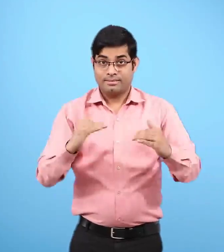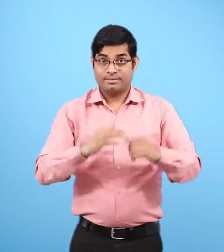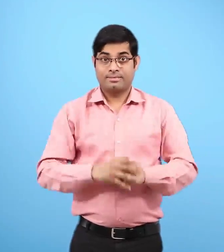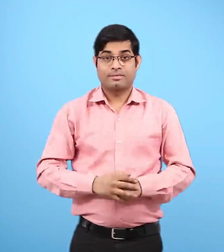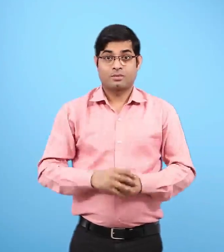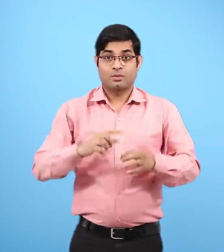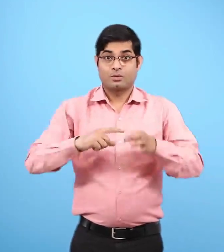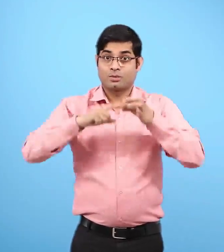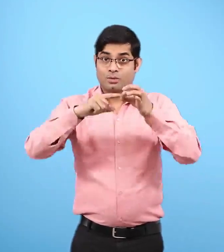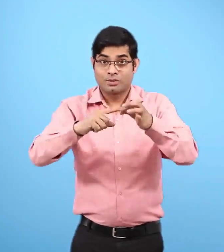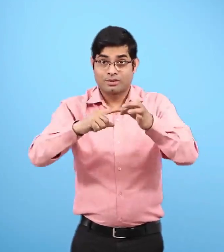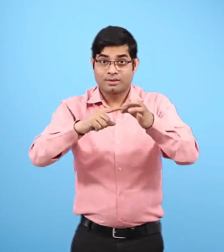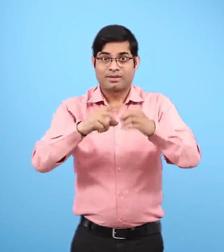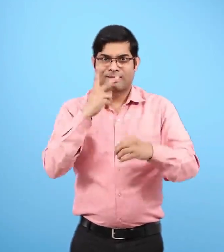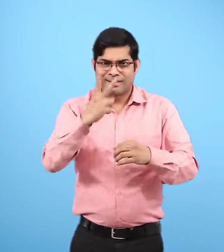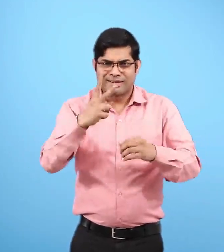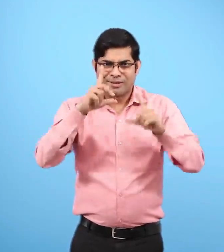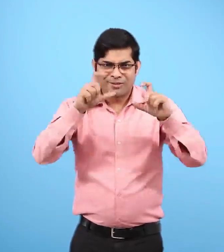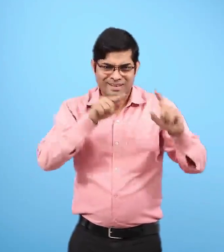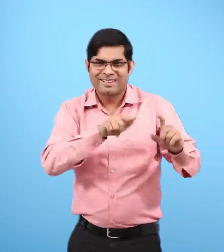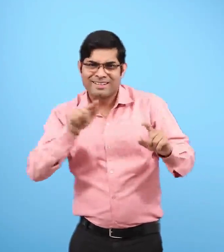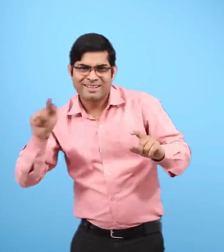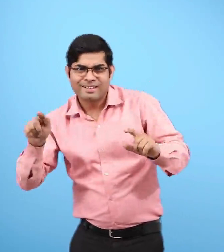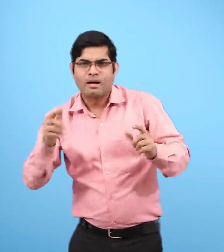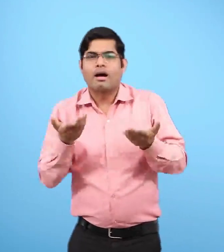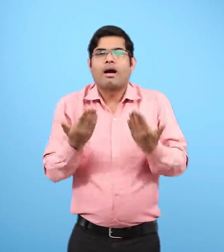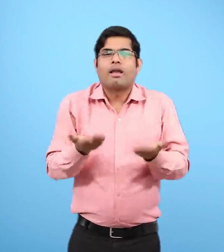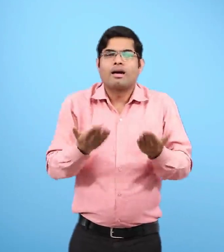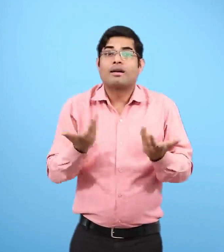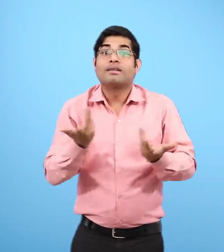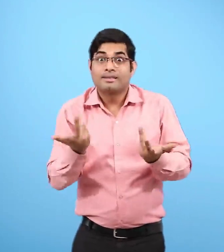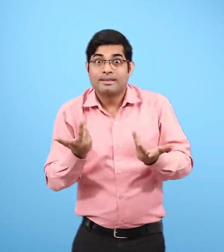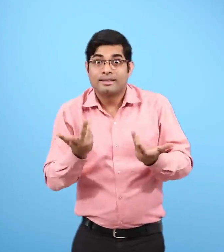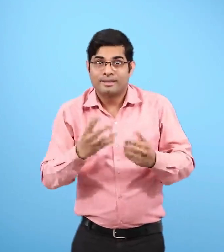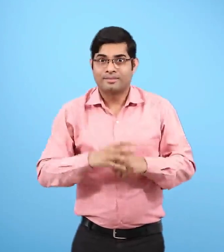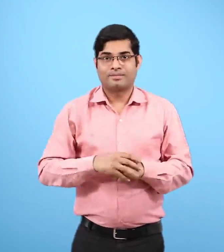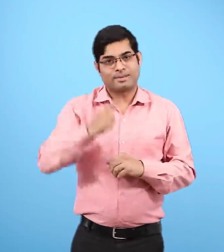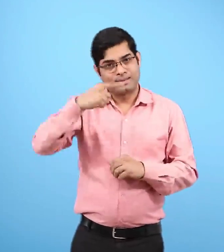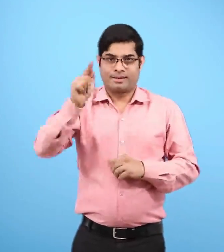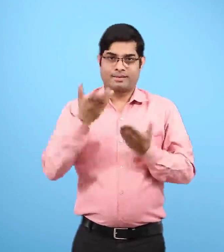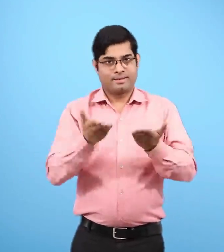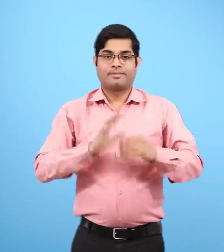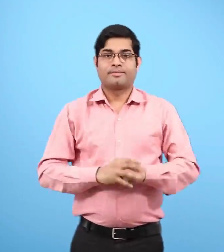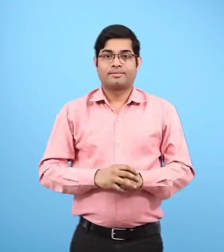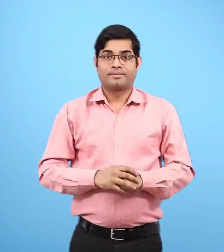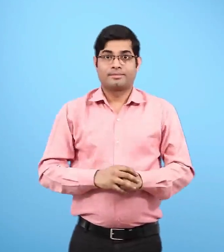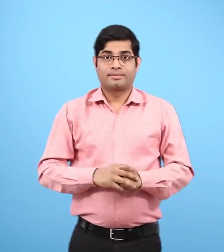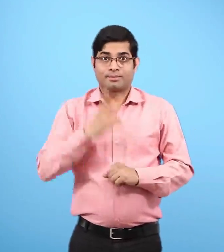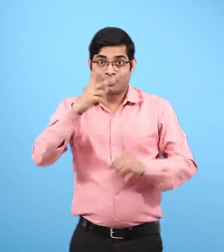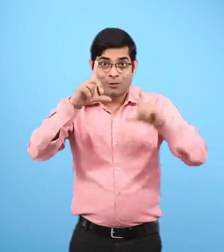Part 3 question. Tick and identify the lightest.